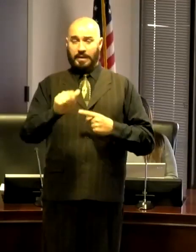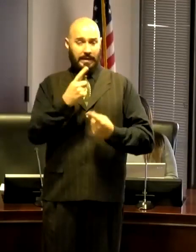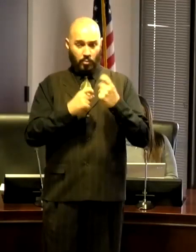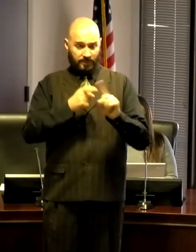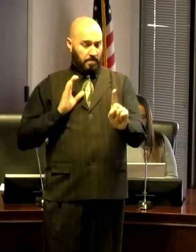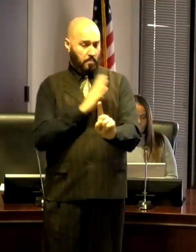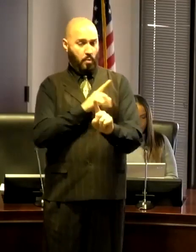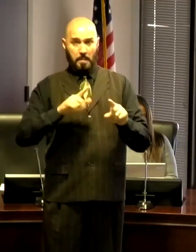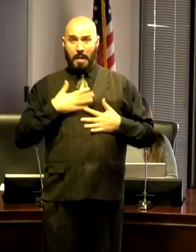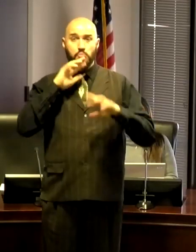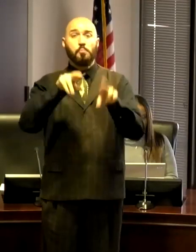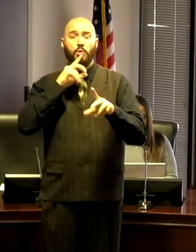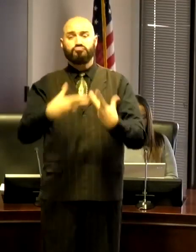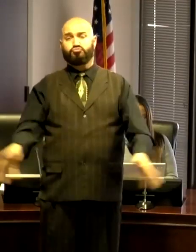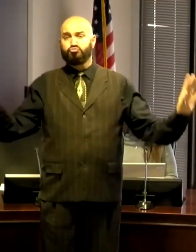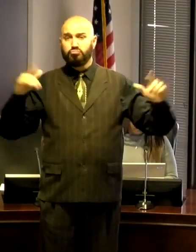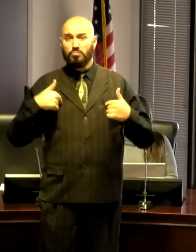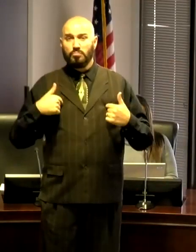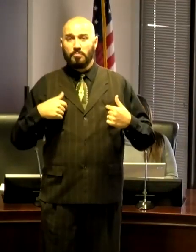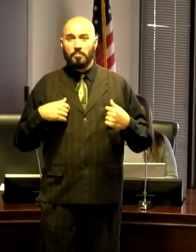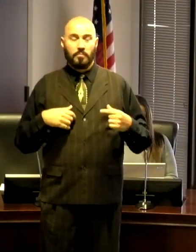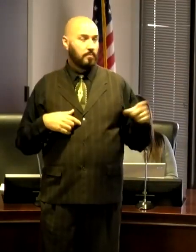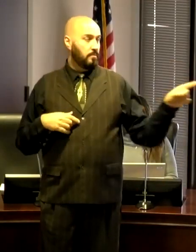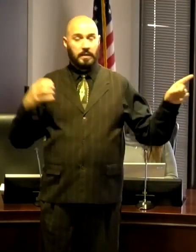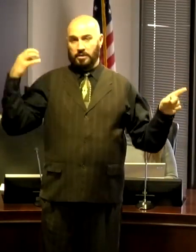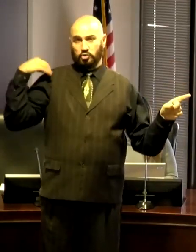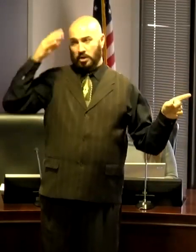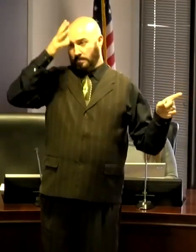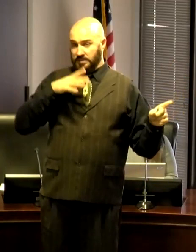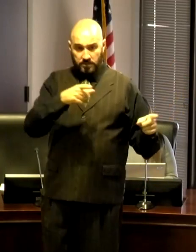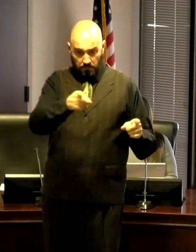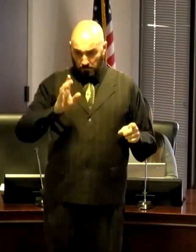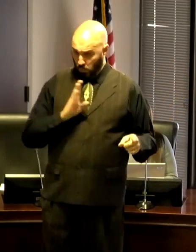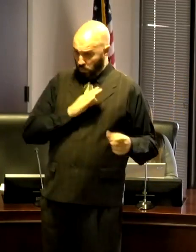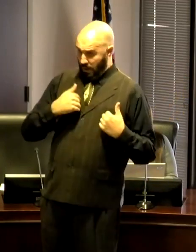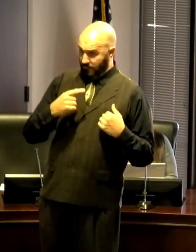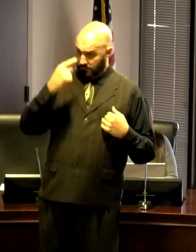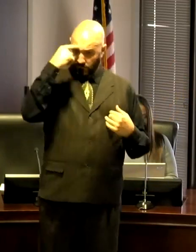report. Any questions, comments from the board, please, for the commissioner?